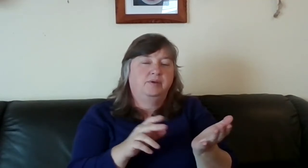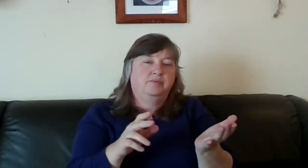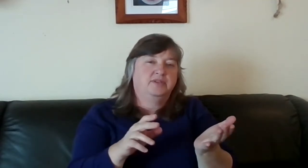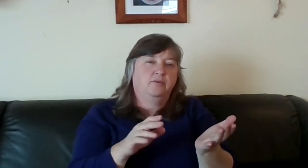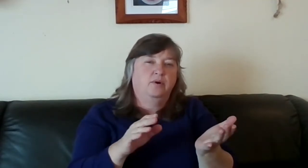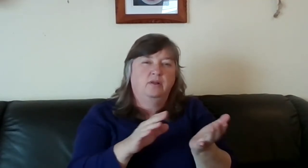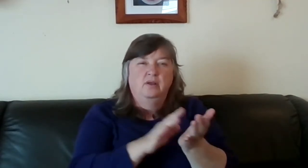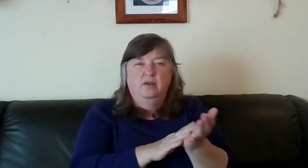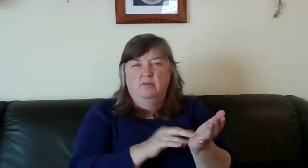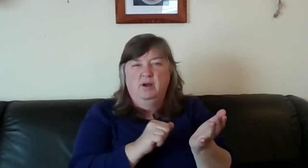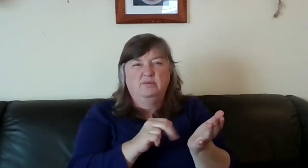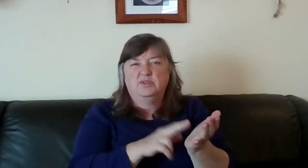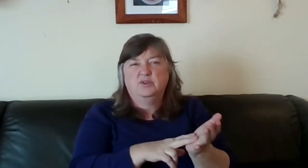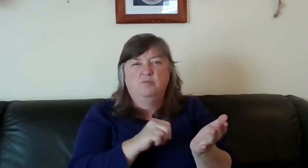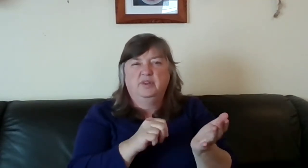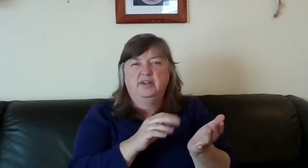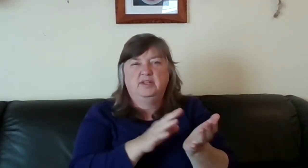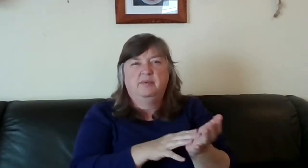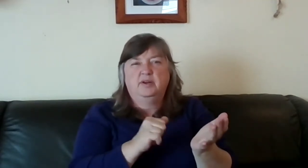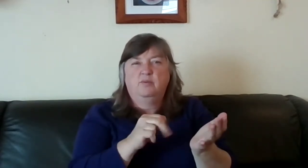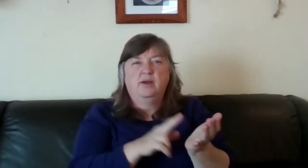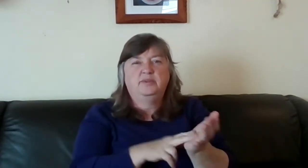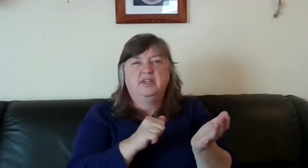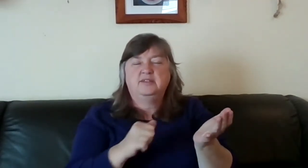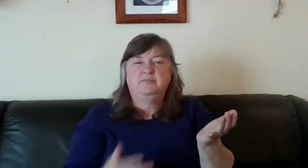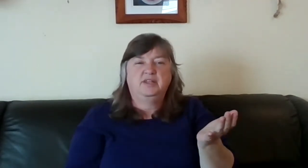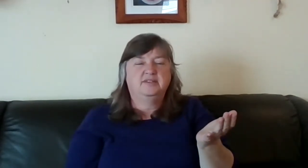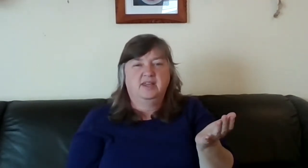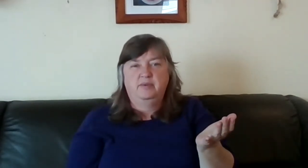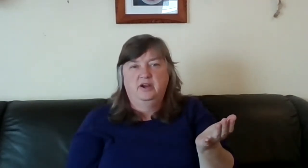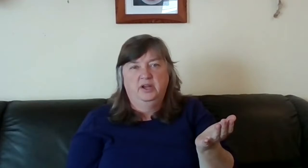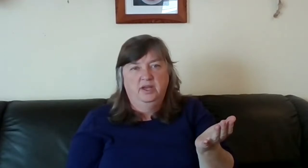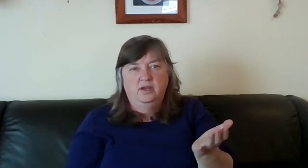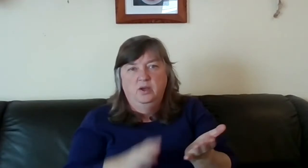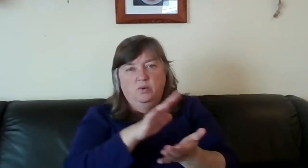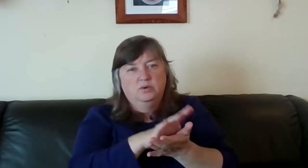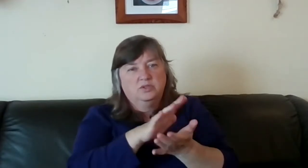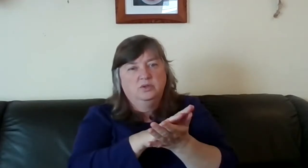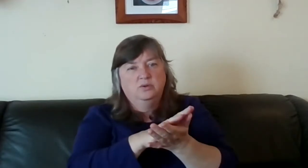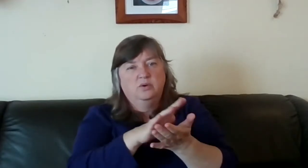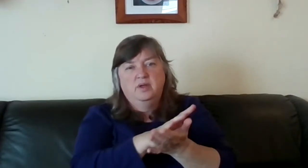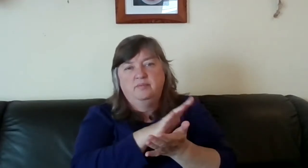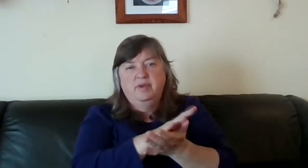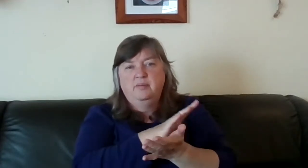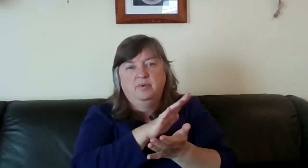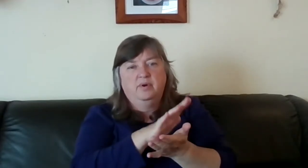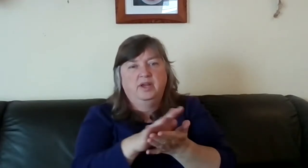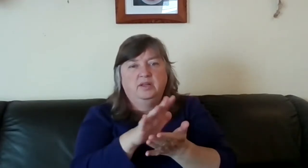people would say, well, how is soap related to butter? Why would they be in the same area? Or school and paper and